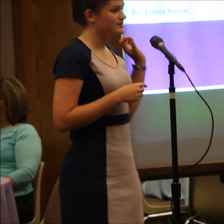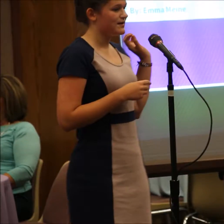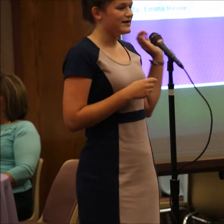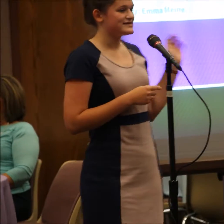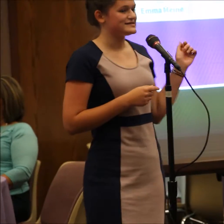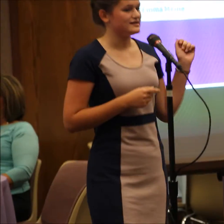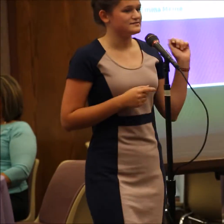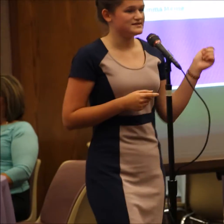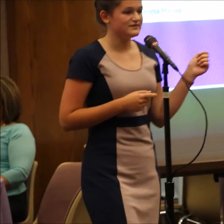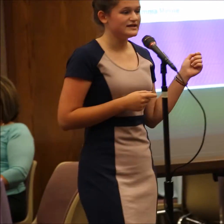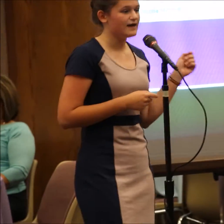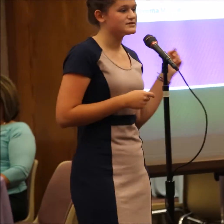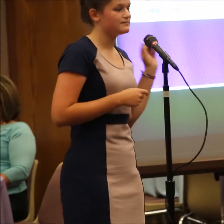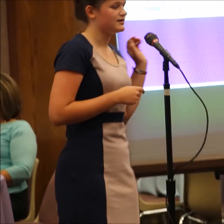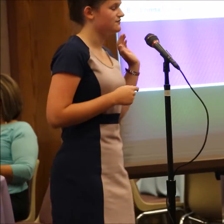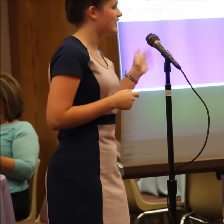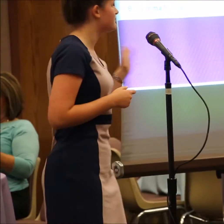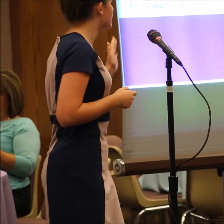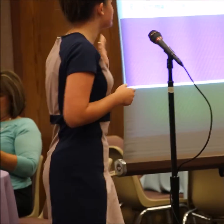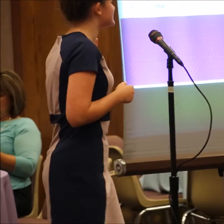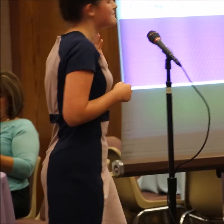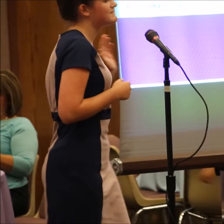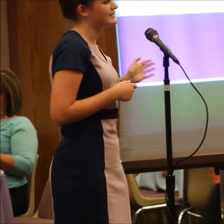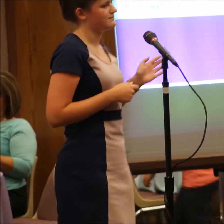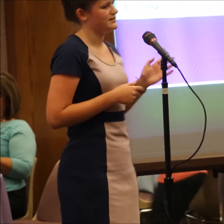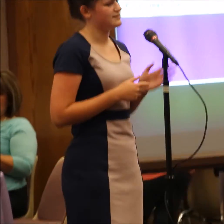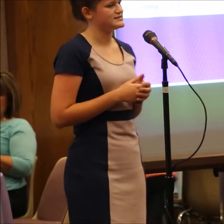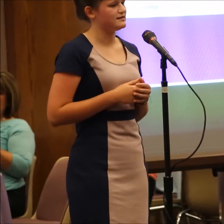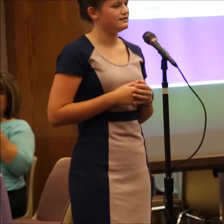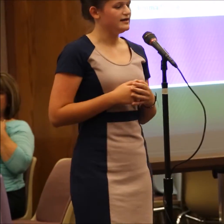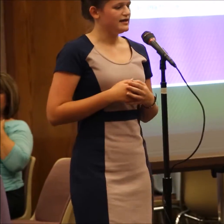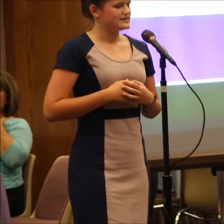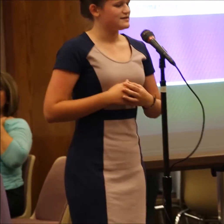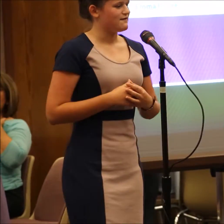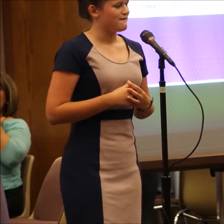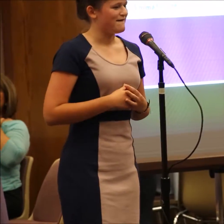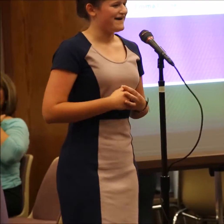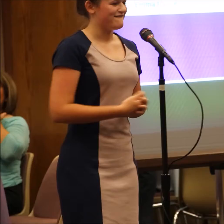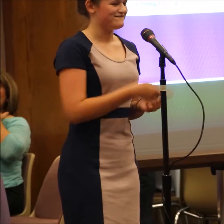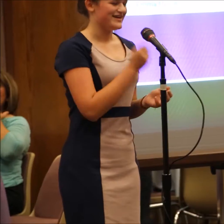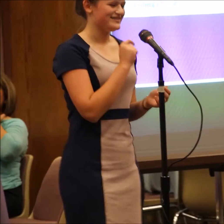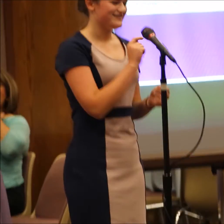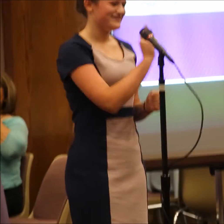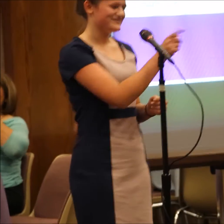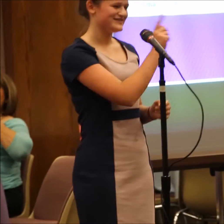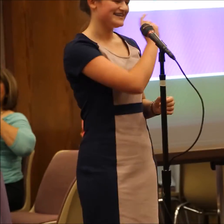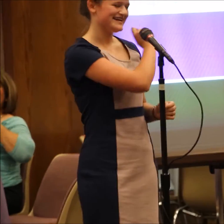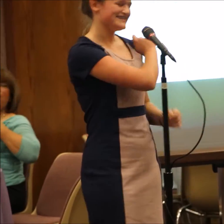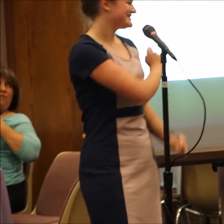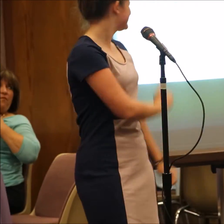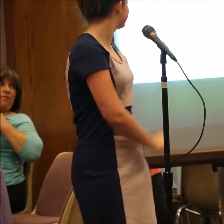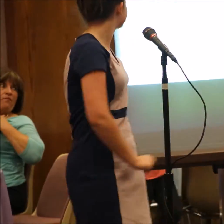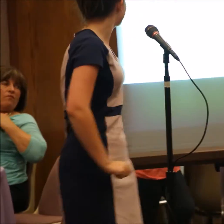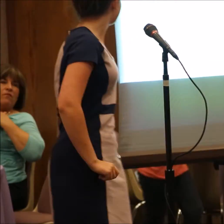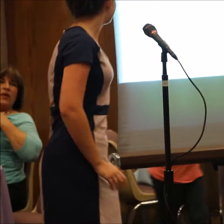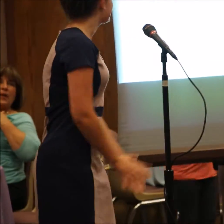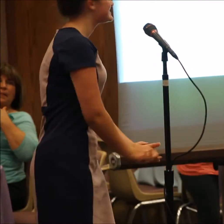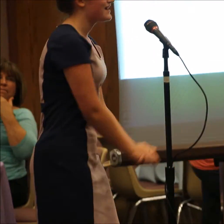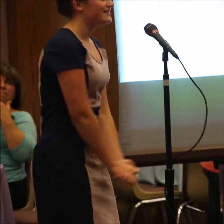talking about ASL specifically. I'm talking about the 5 parameters that make up ASL. So, Faith, click it. Okay, so I'd